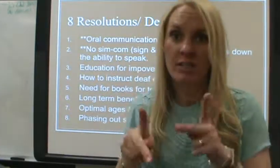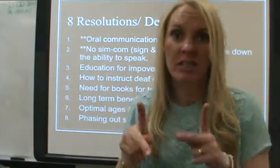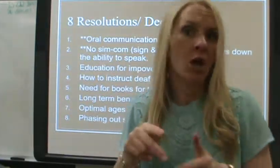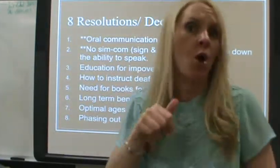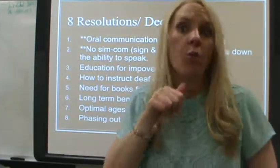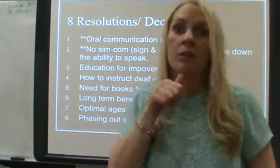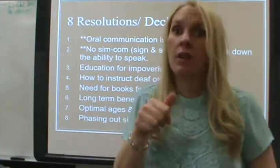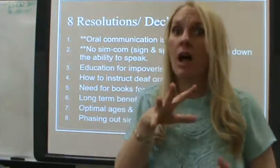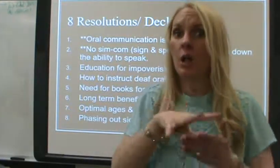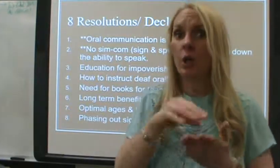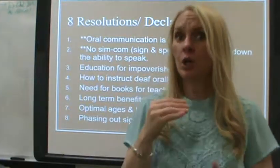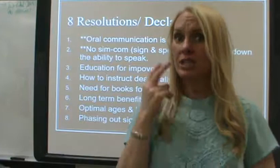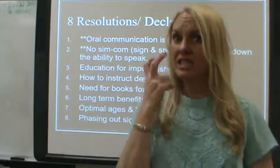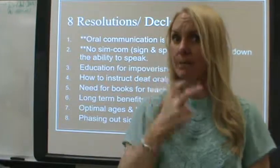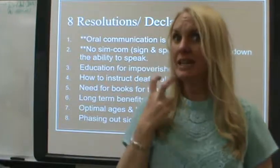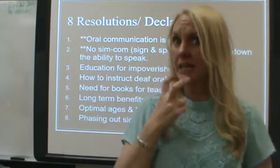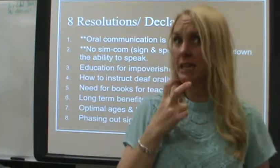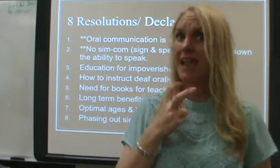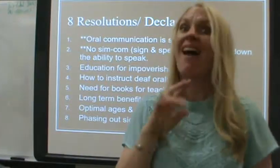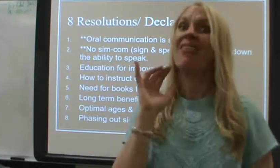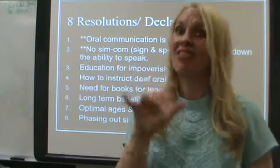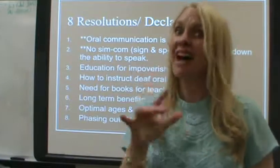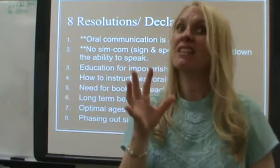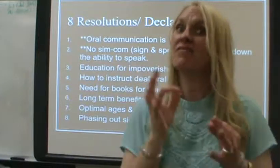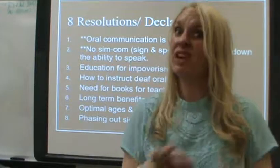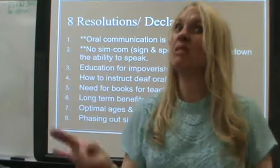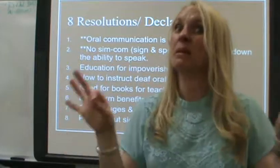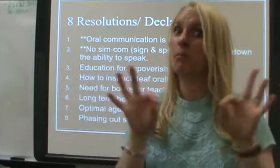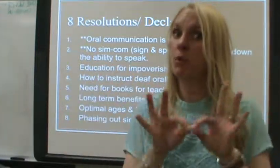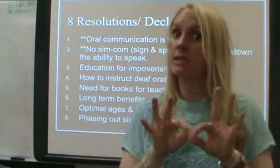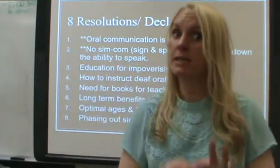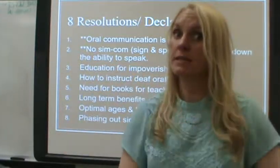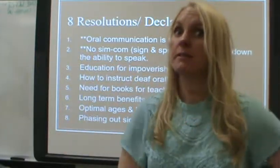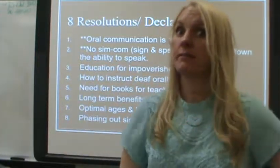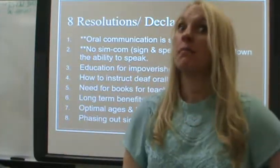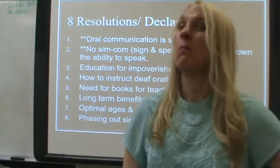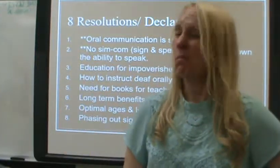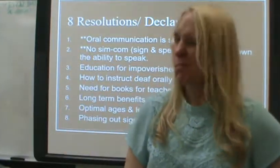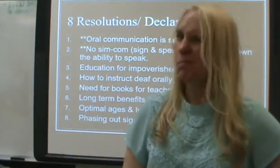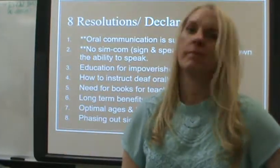person will not learn to speak, and that is very important.